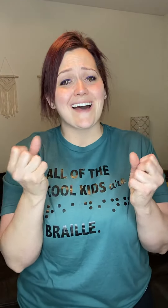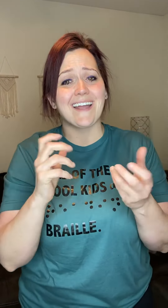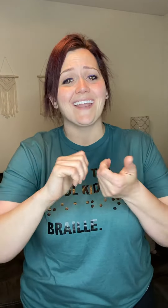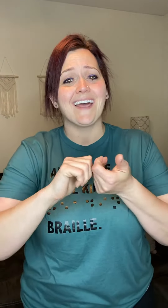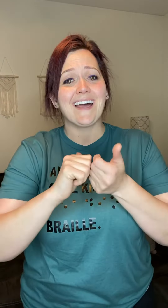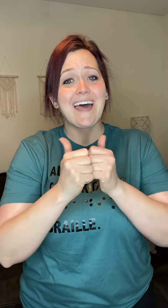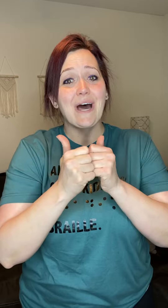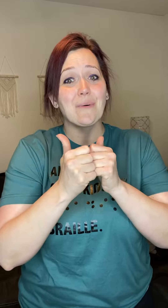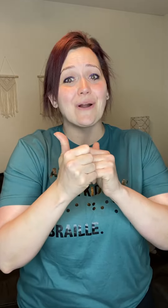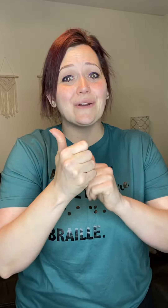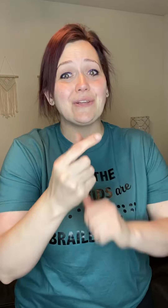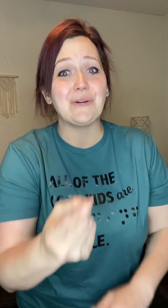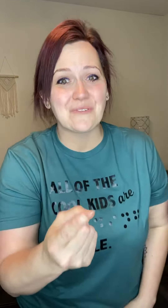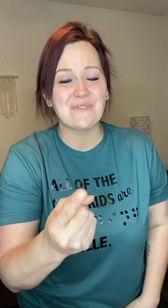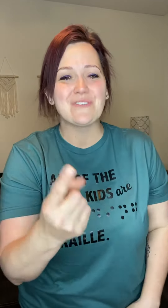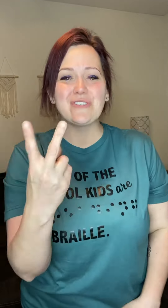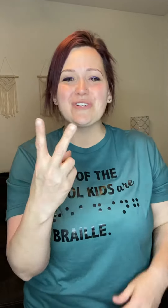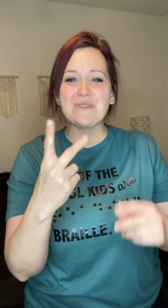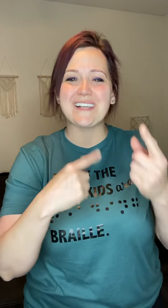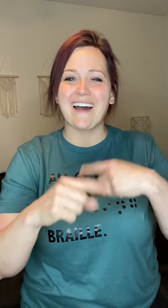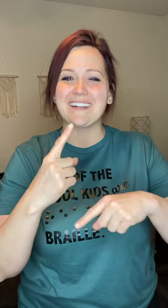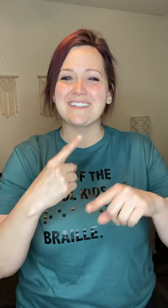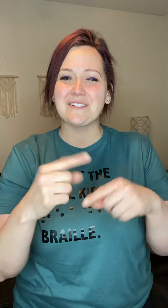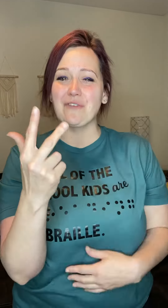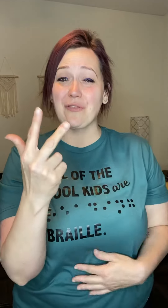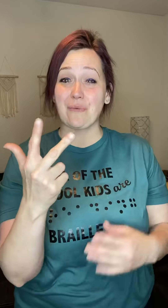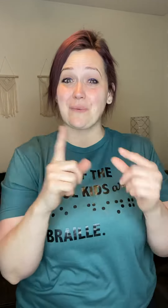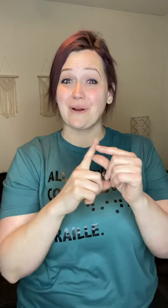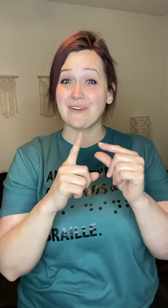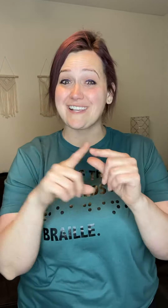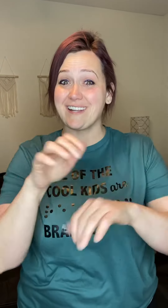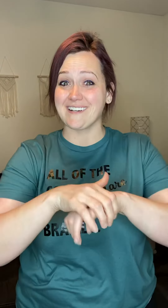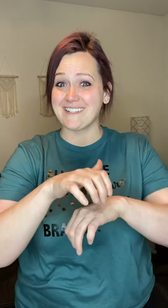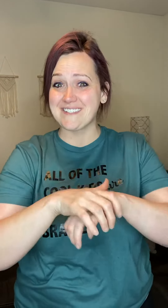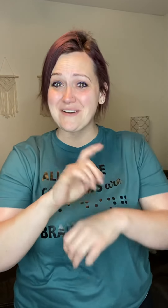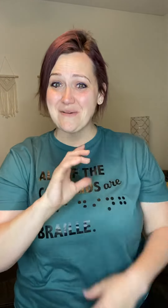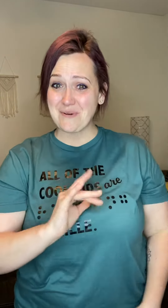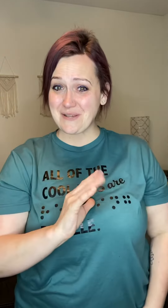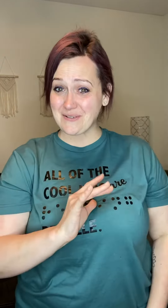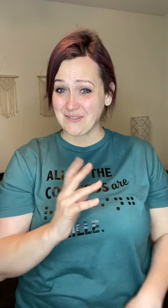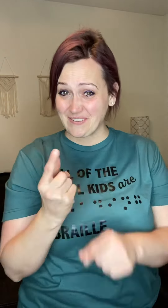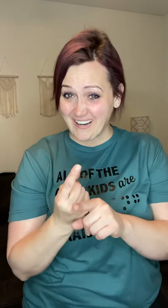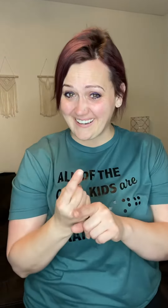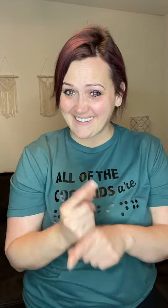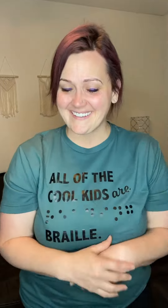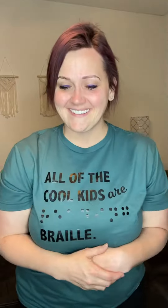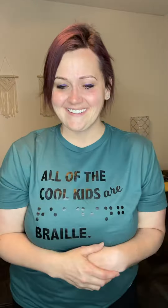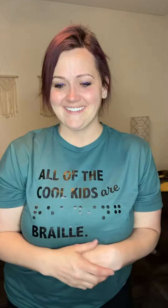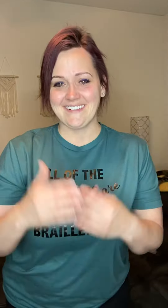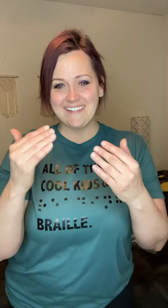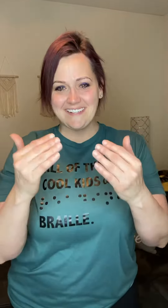sign, how are you? 2 signs for 3 words in English. Pretty cool, right? Here we